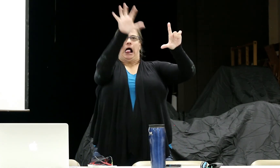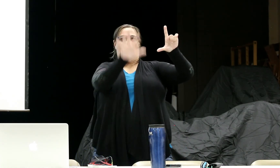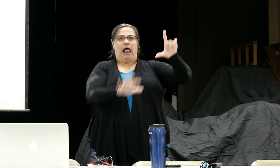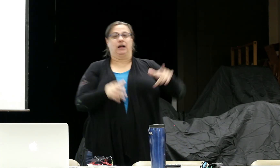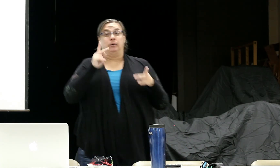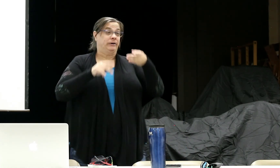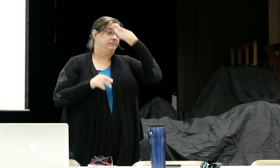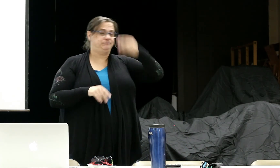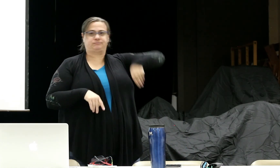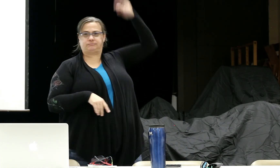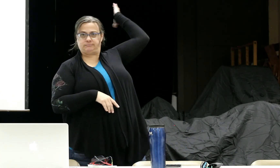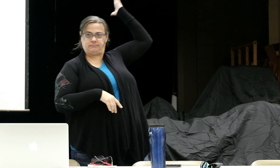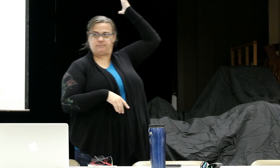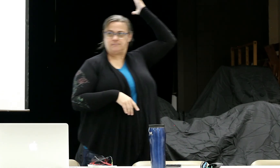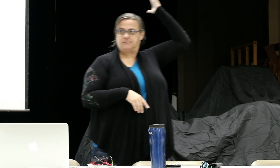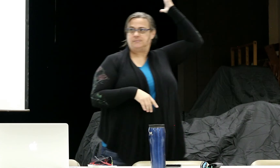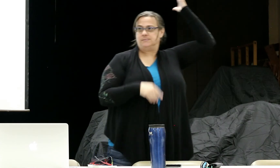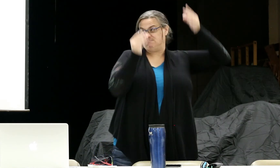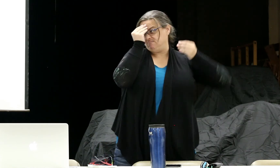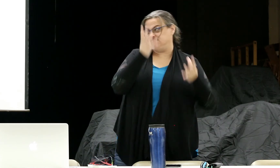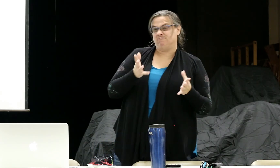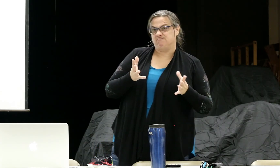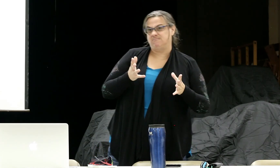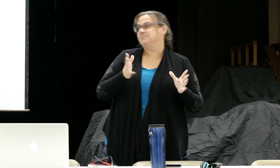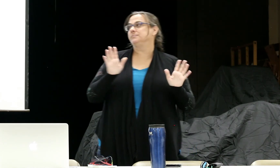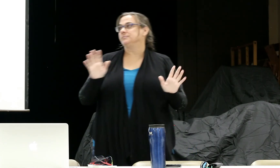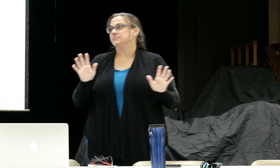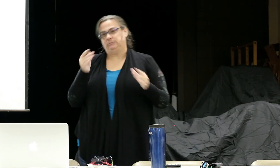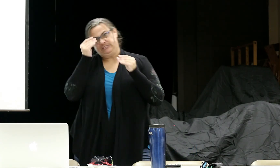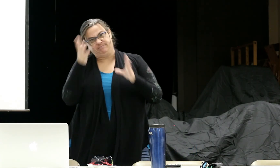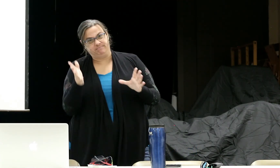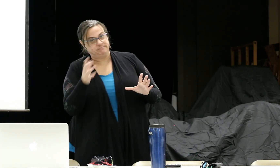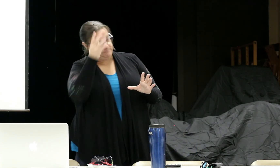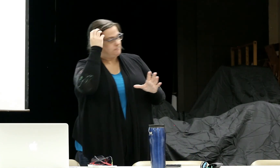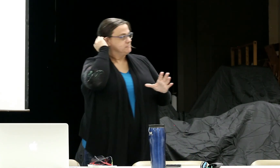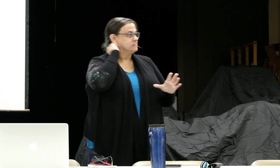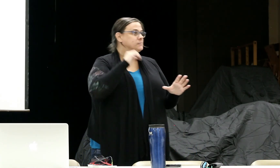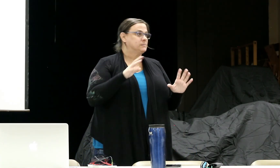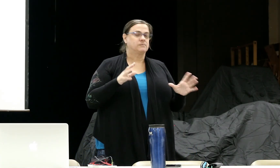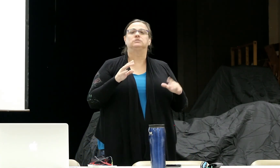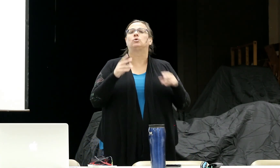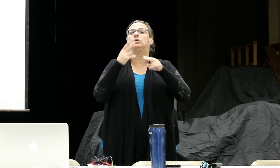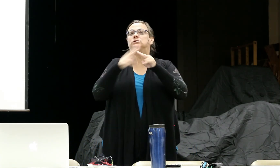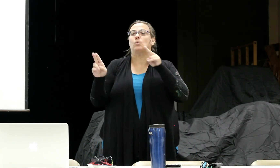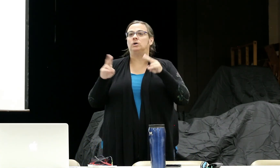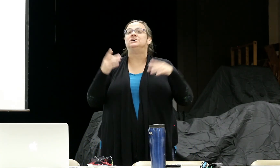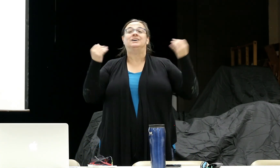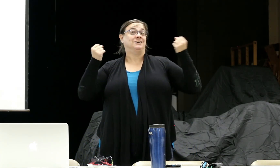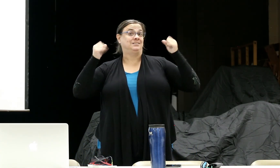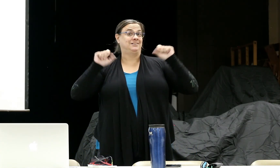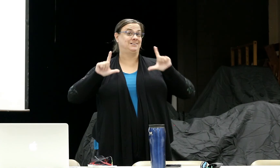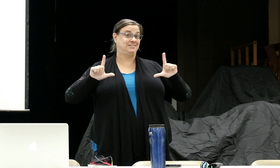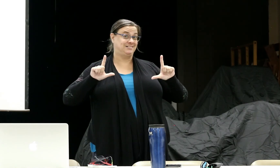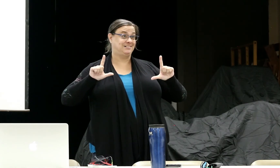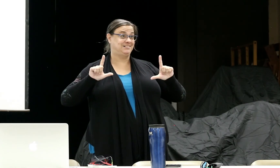to figure out what's going on. So what we're trying to do, when I saw this community event, it started me thinking about how